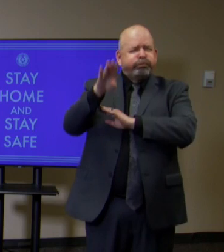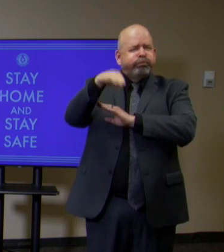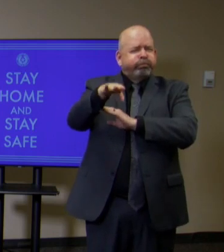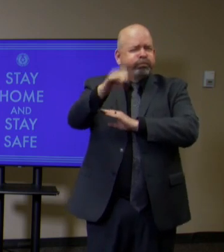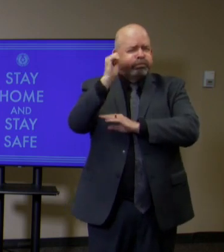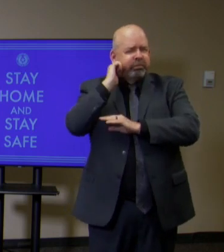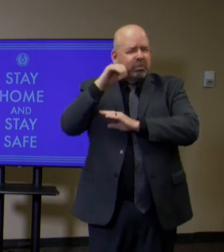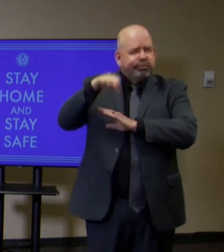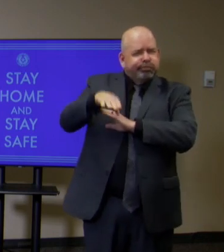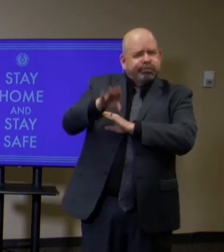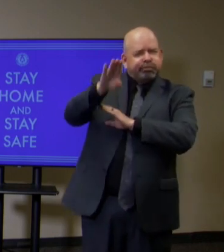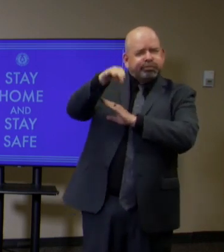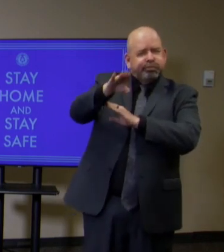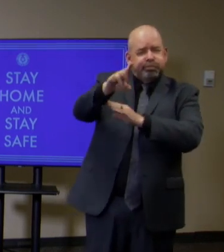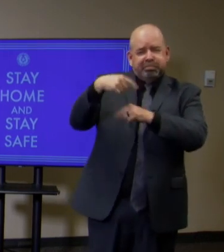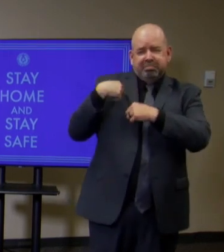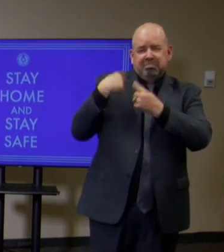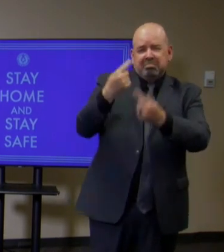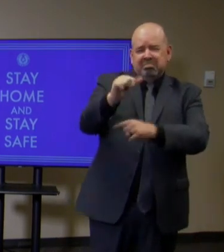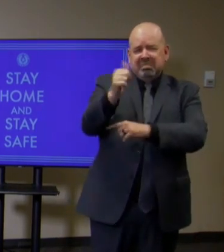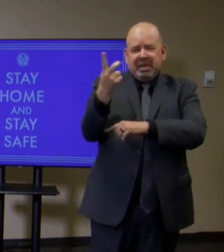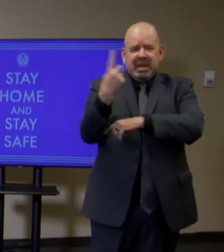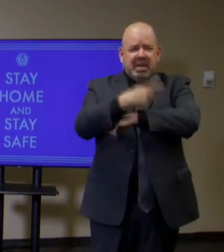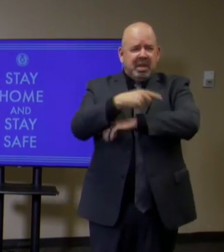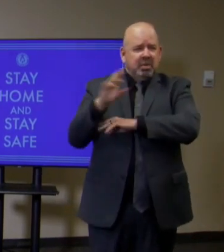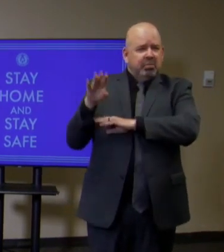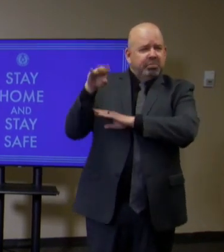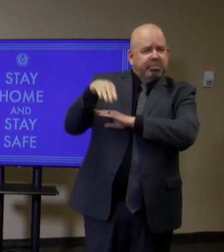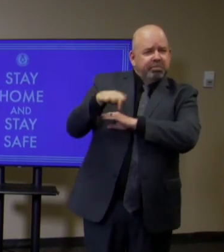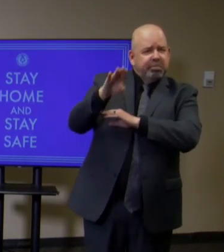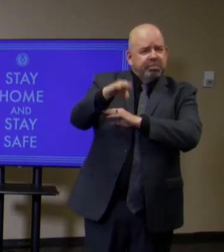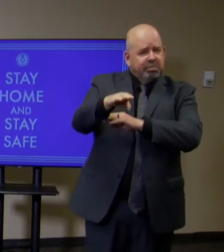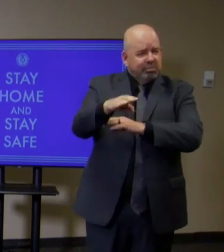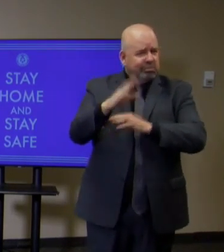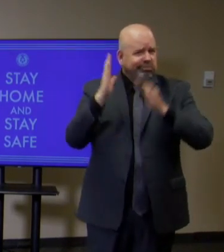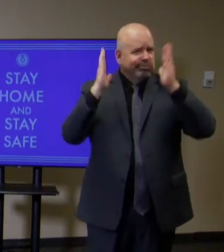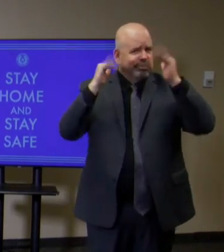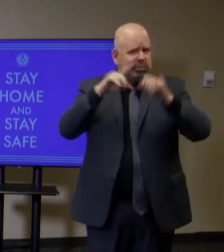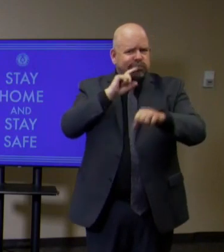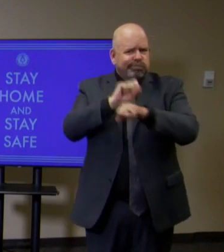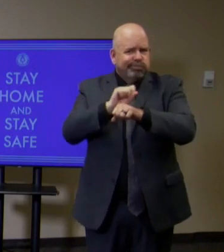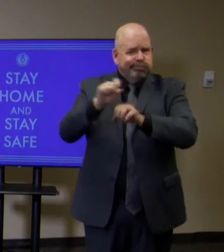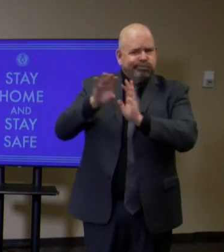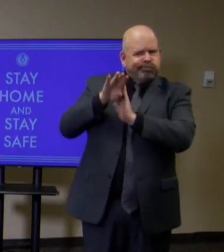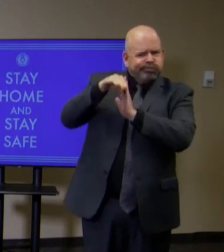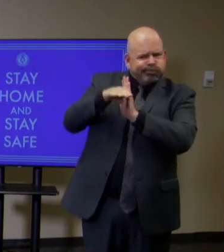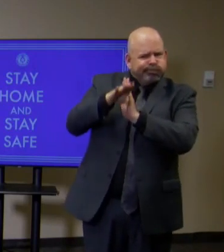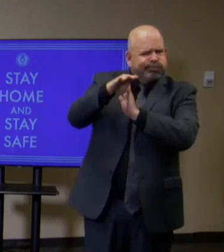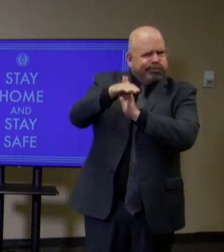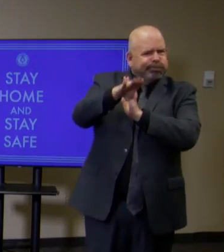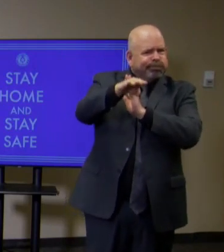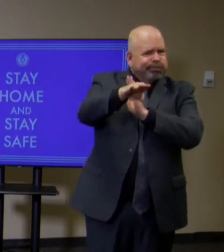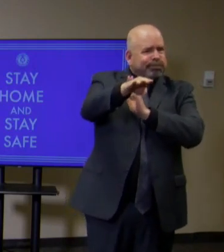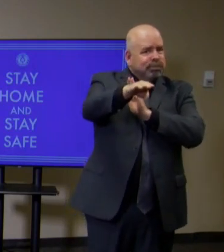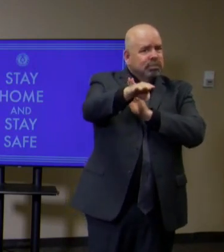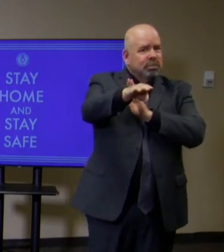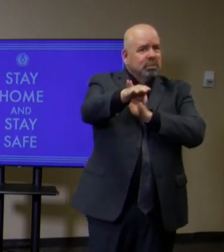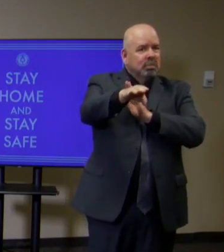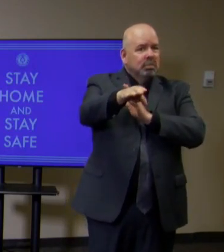got increasing confidence that we're at that plateau right now from our original model back in early